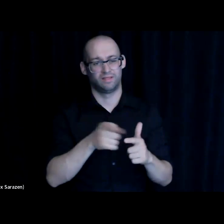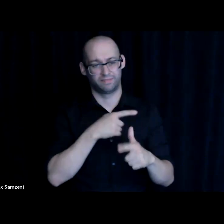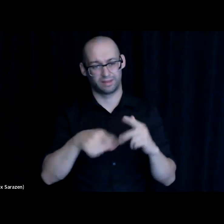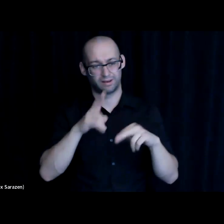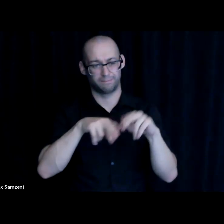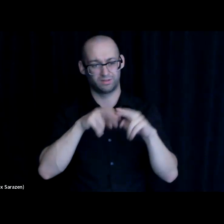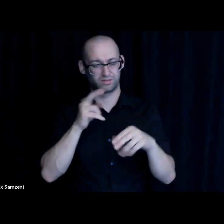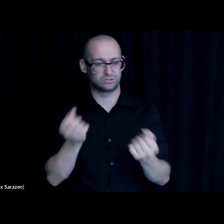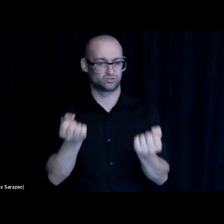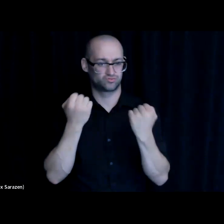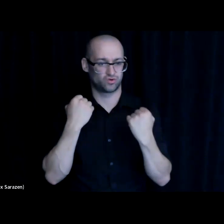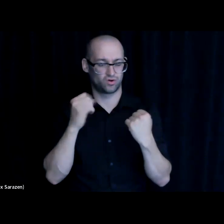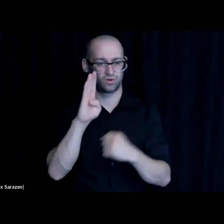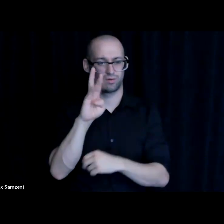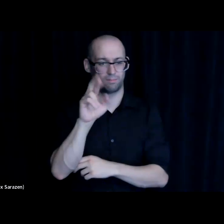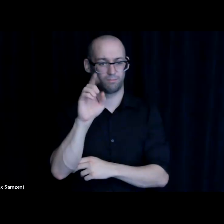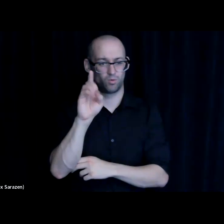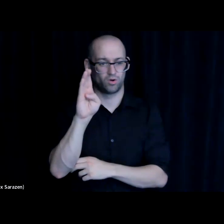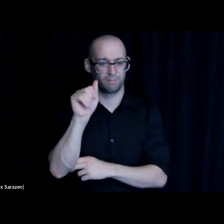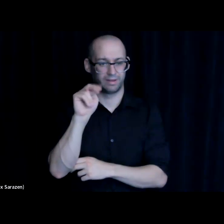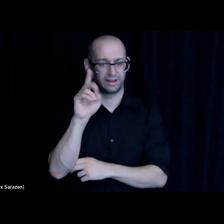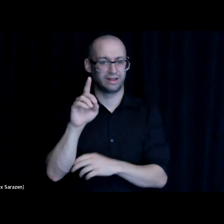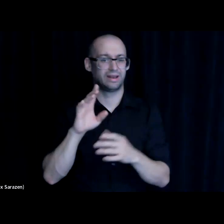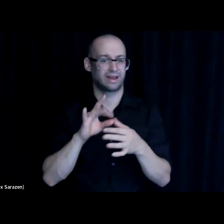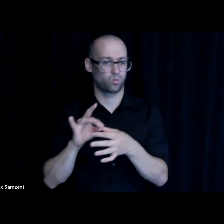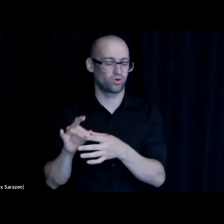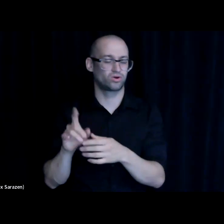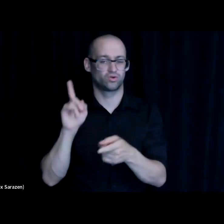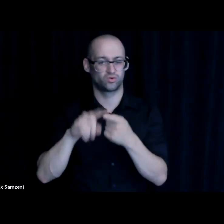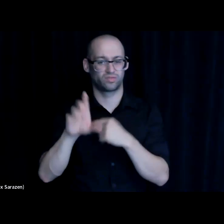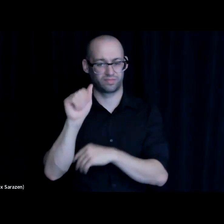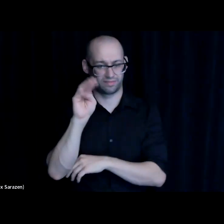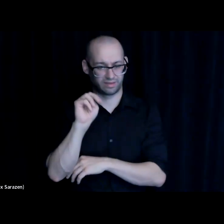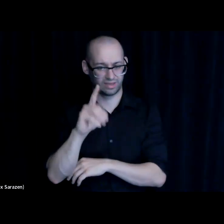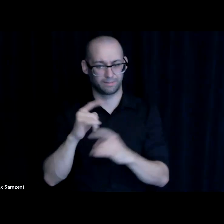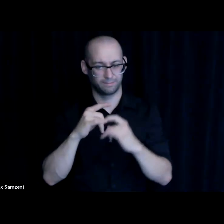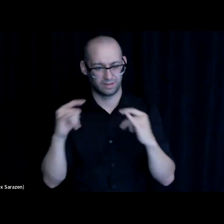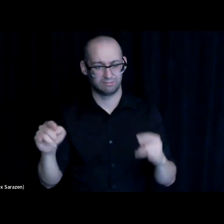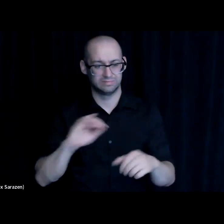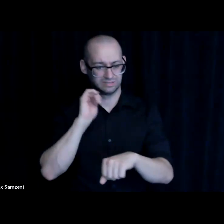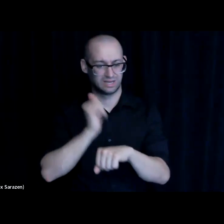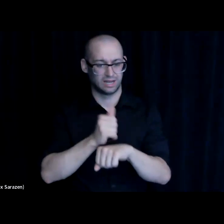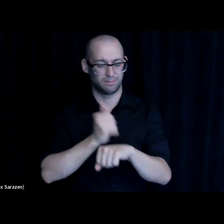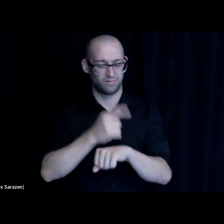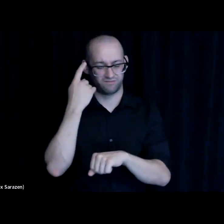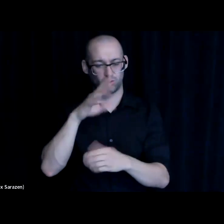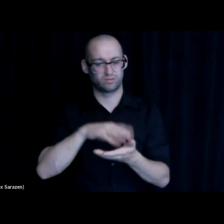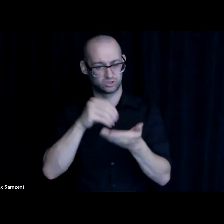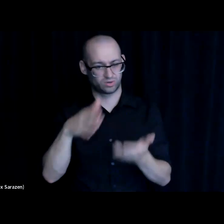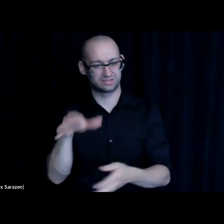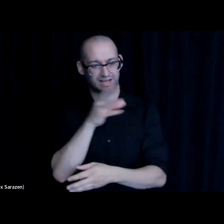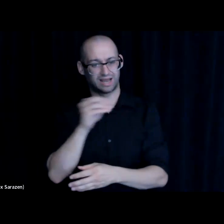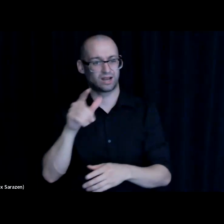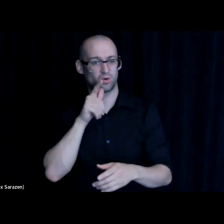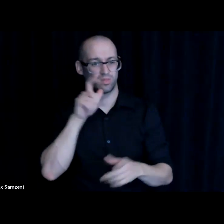strong broadband network at the camp, and then getting it set up so that not only our students, but all of the residents